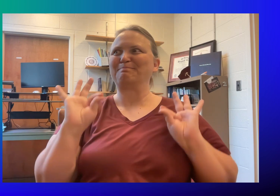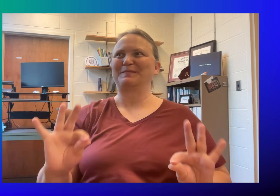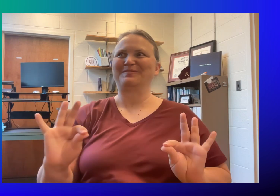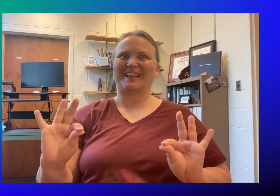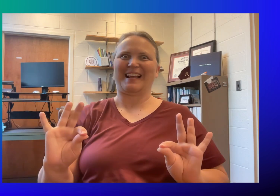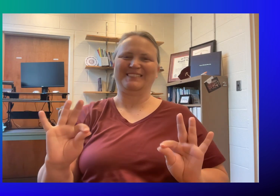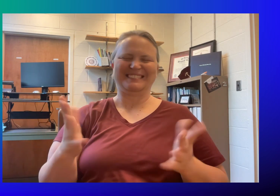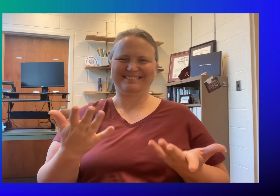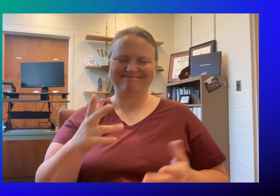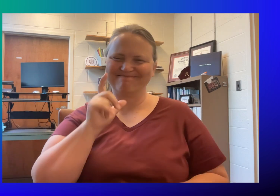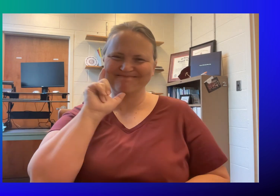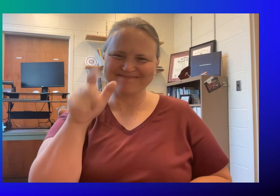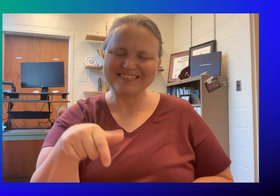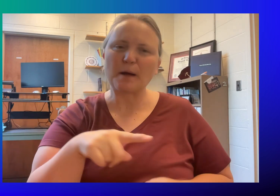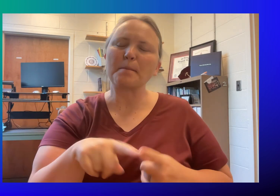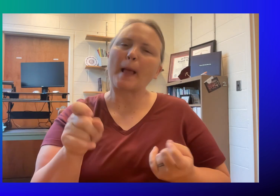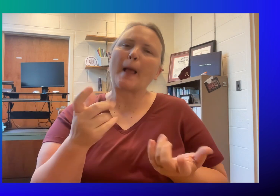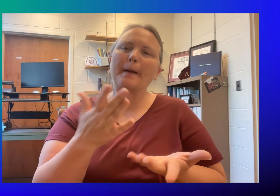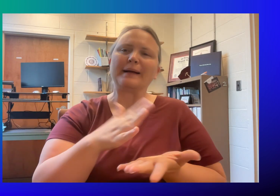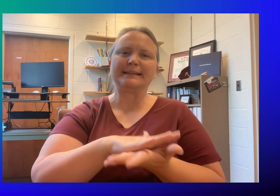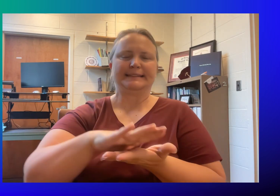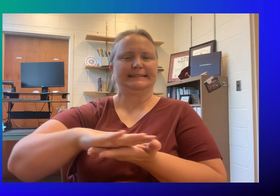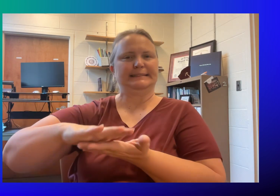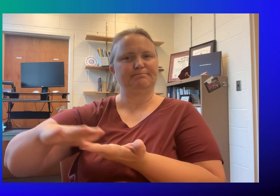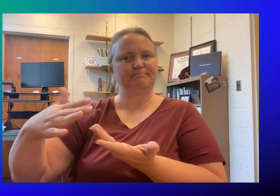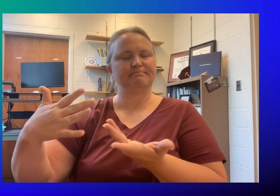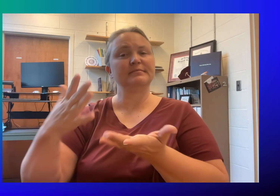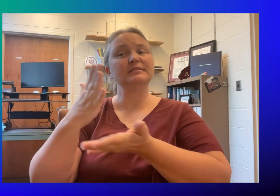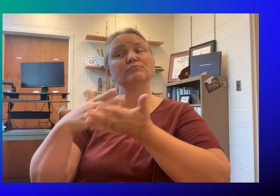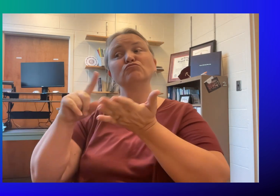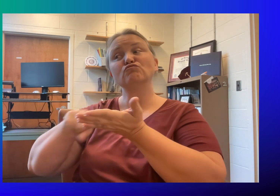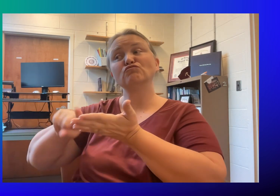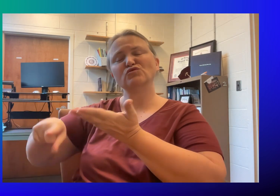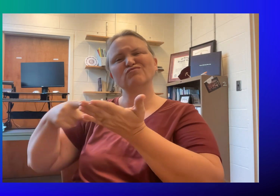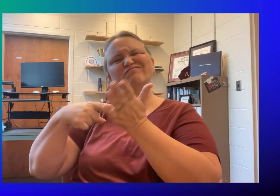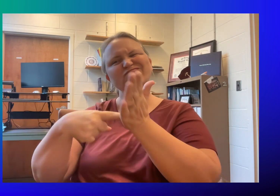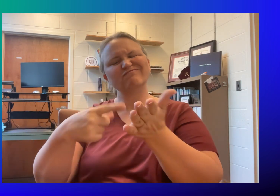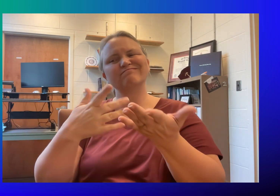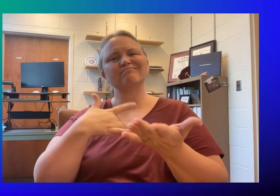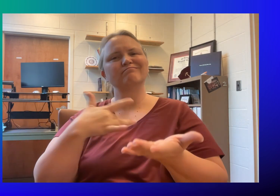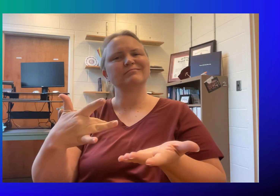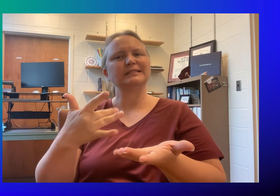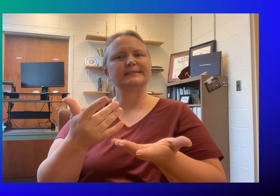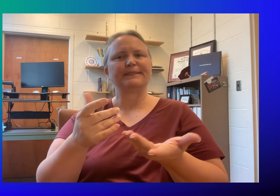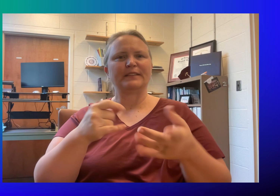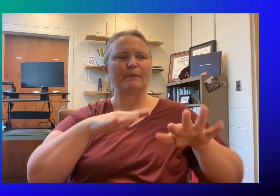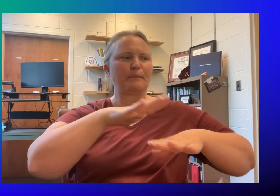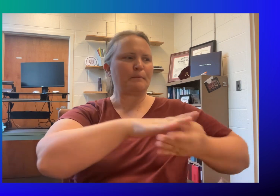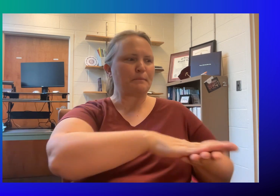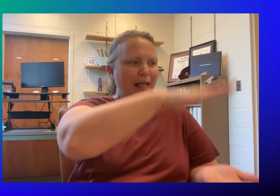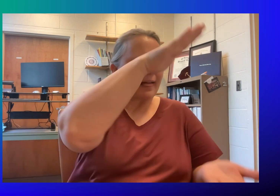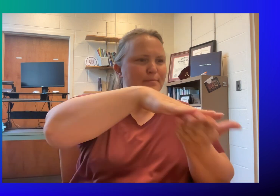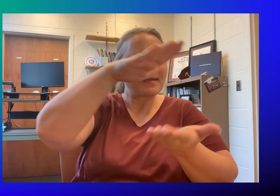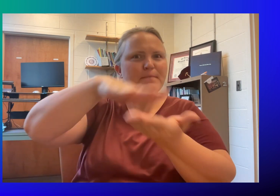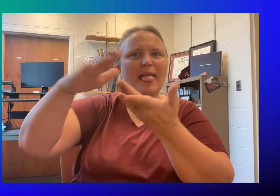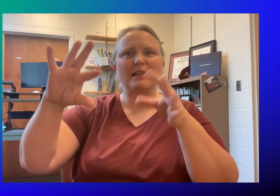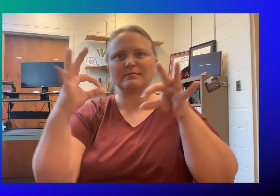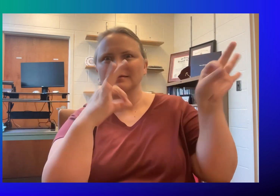anything. We're not looking for sterile environments, but studies show that when there are fewer piles